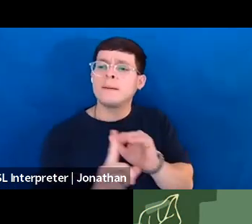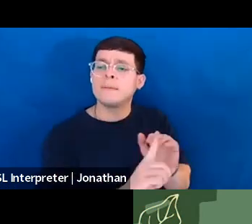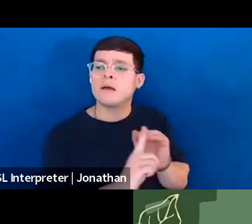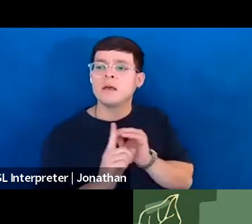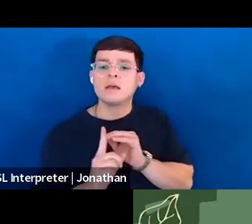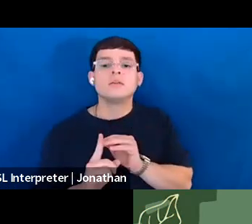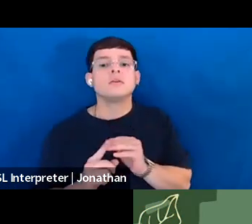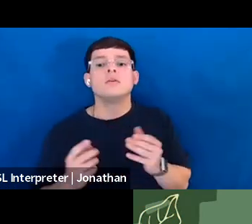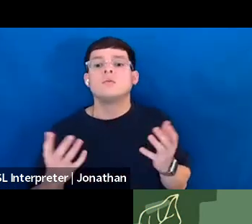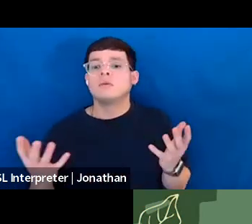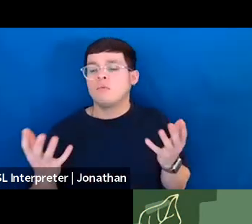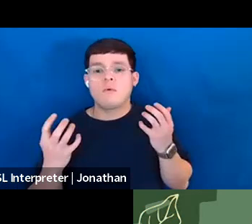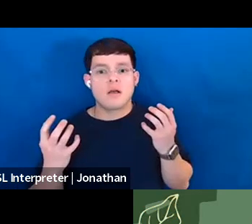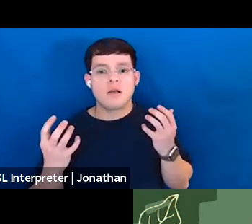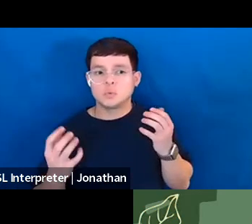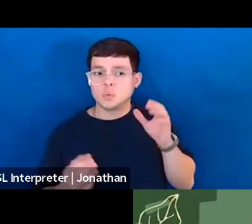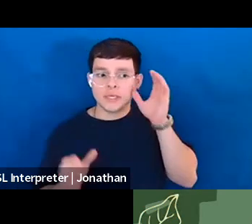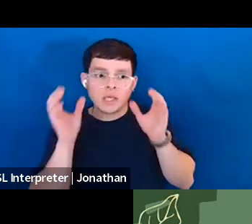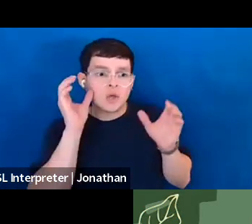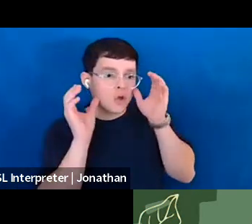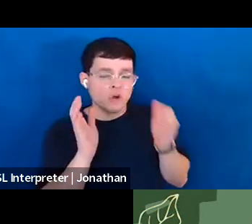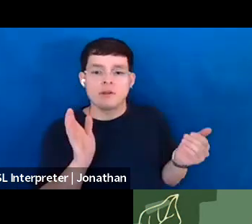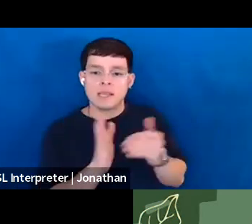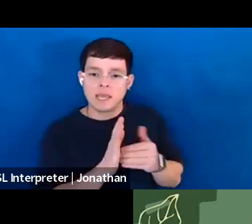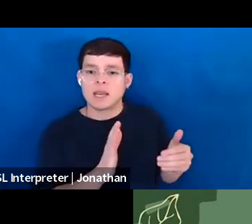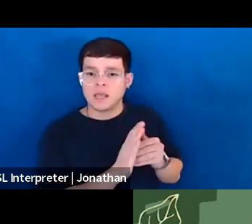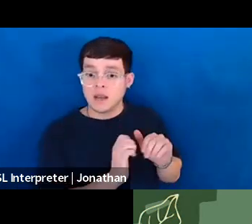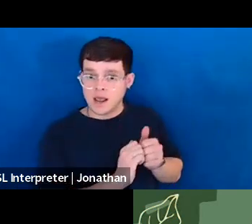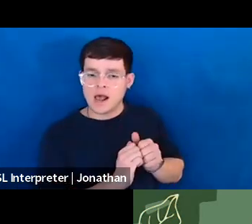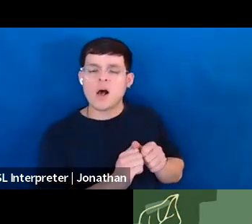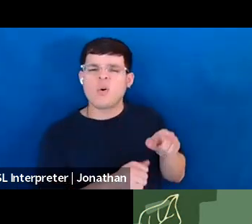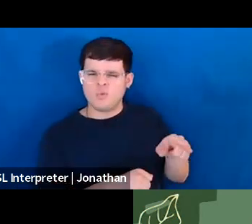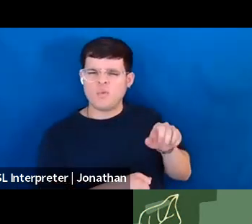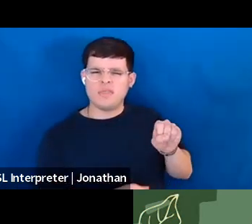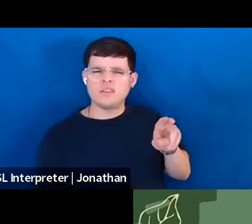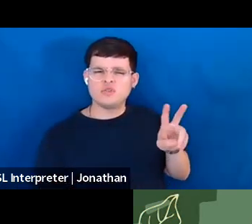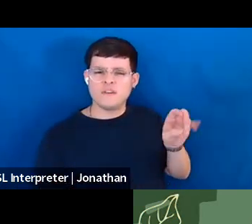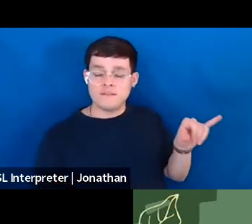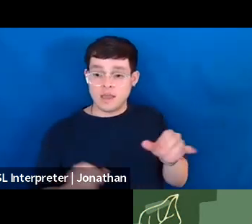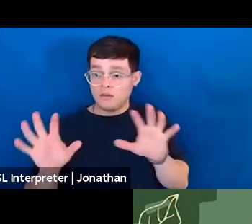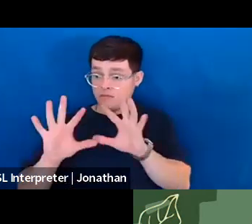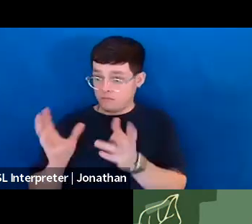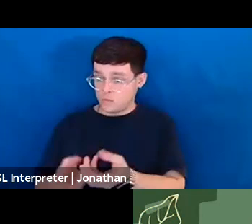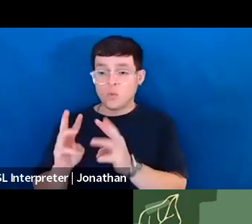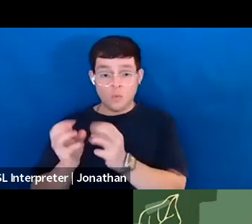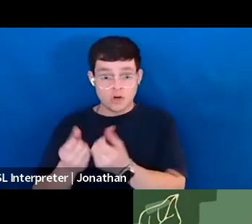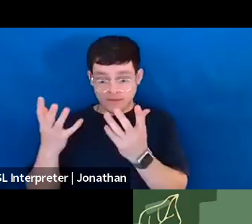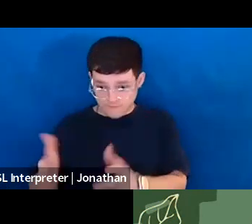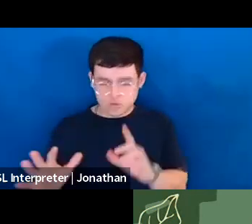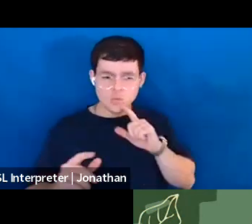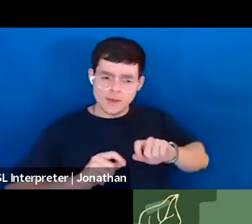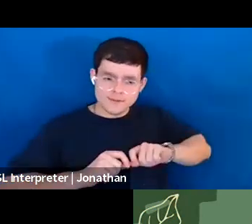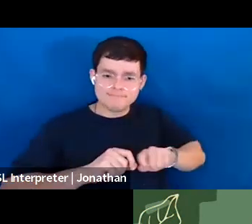we'd love to hear these again through the post-webinar survey. Of course, we will be collecting all